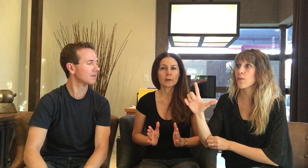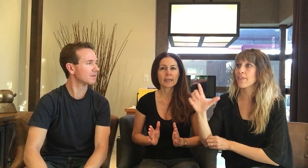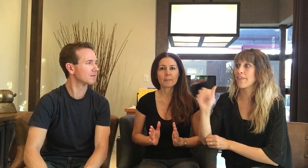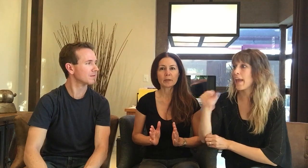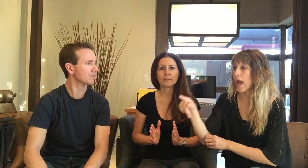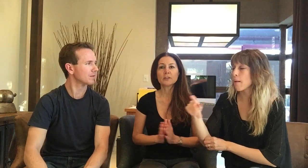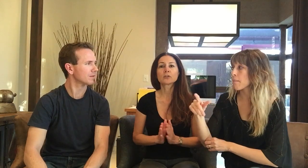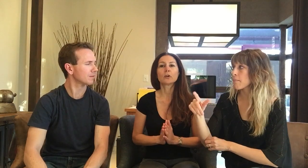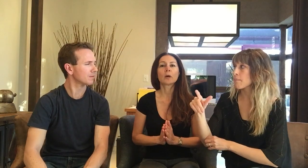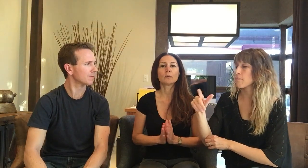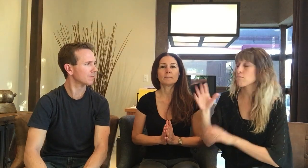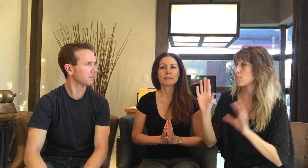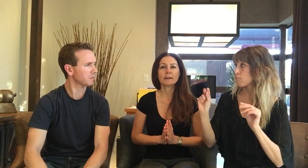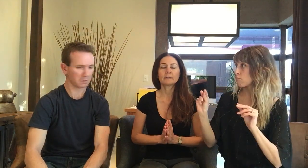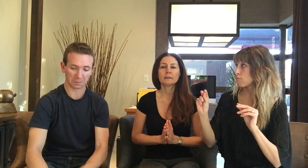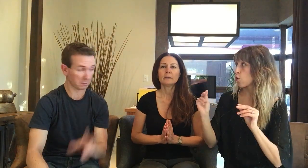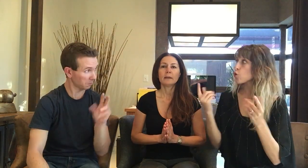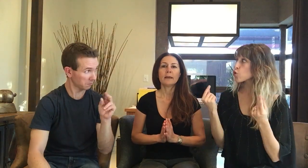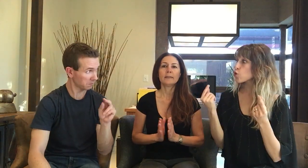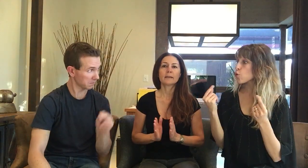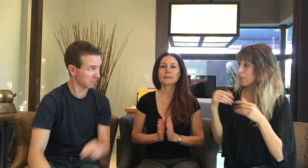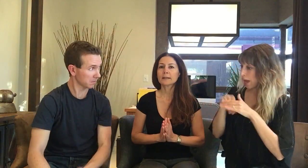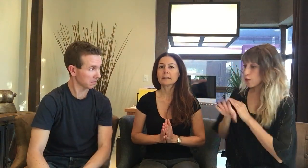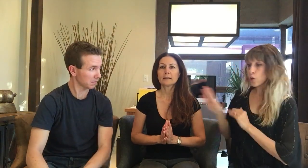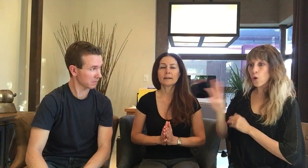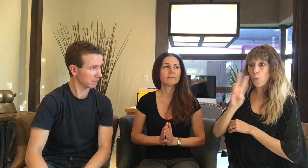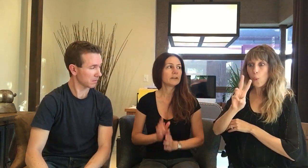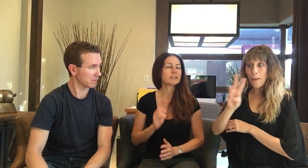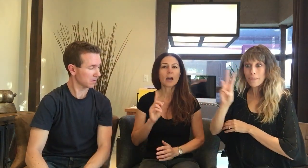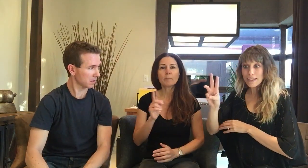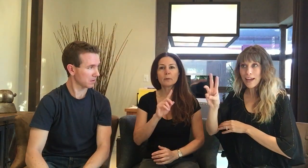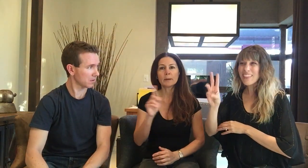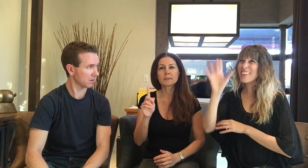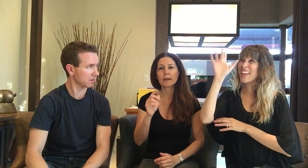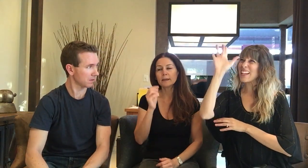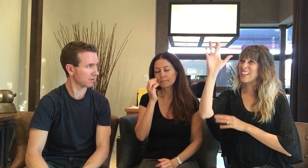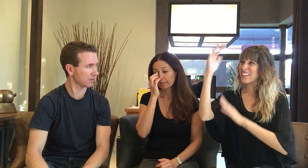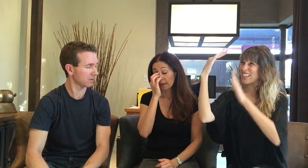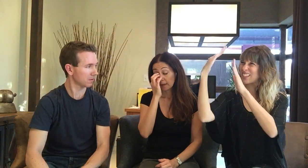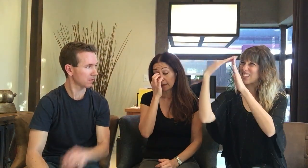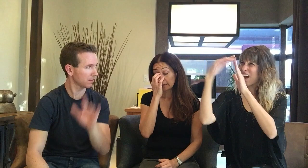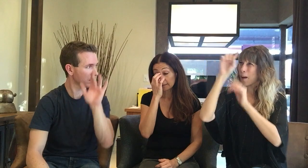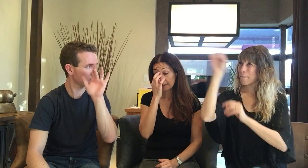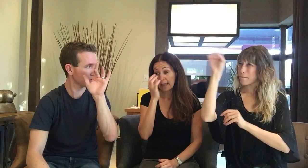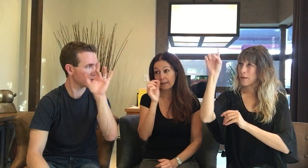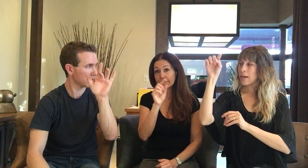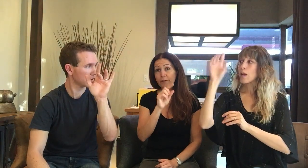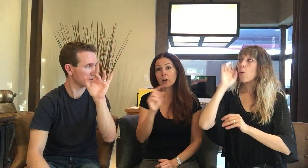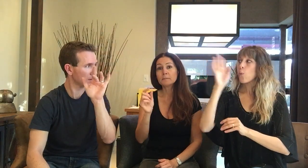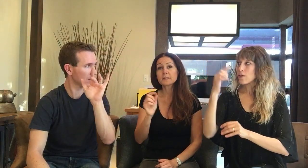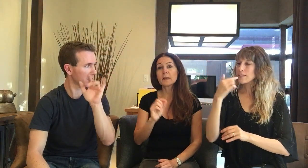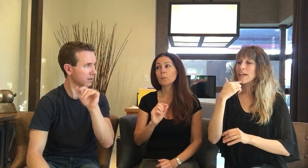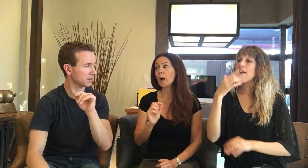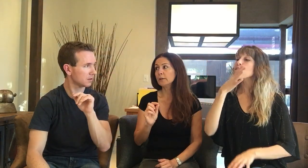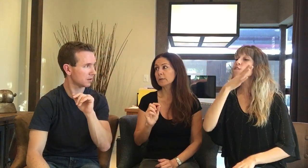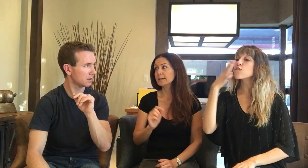on the app at all. They just go to our website and they click at the very top of the website. It'll say farms and wineries.